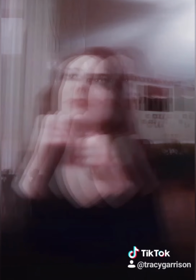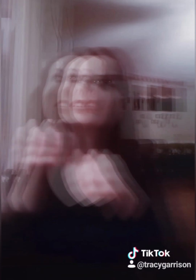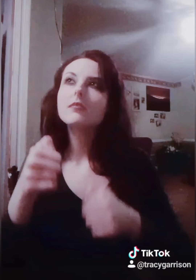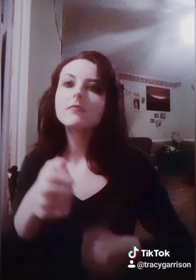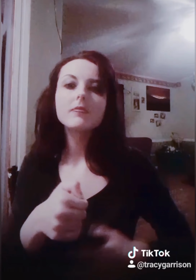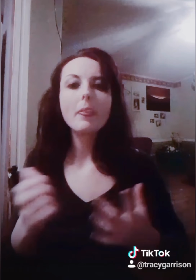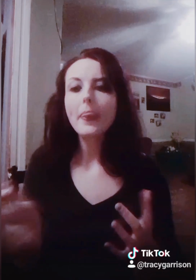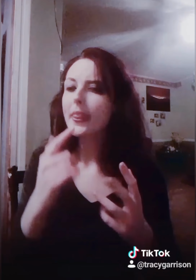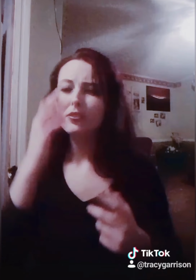baby.